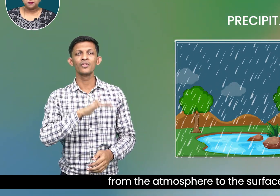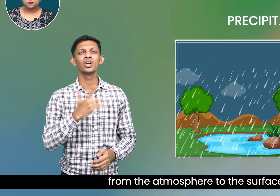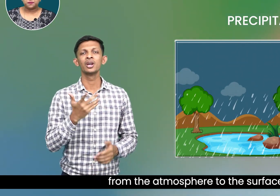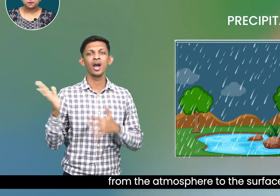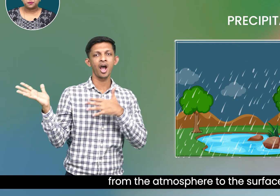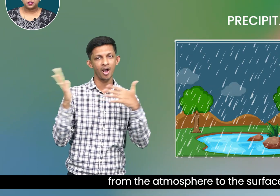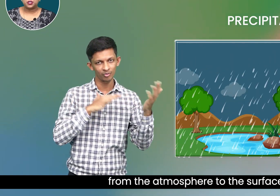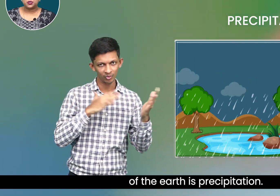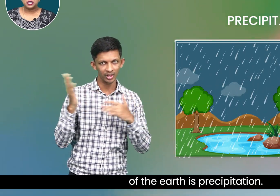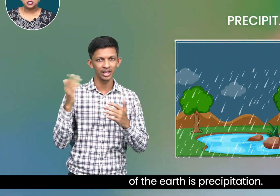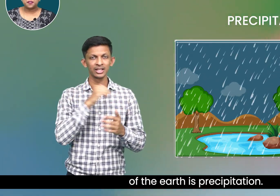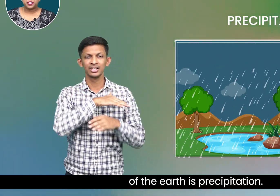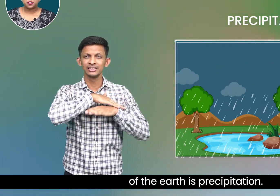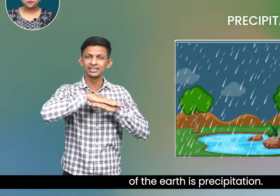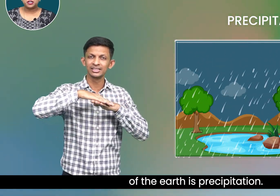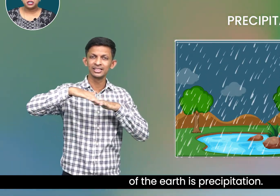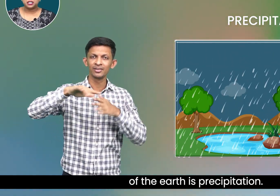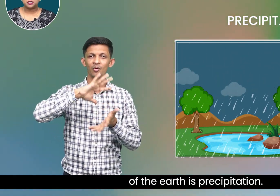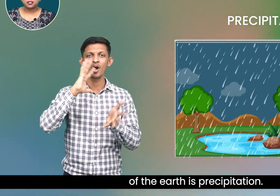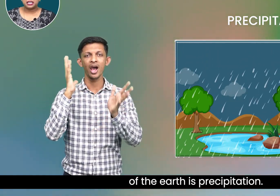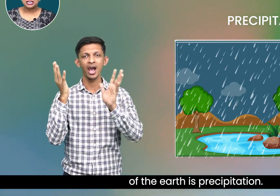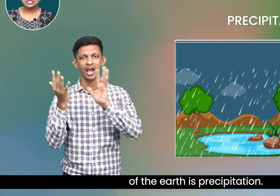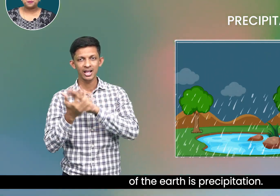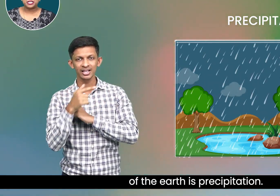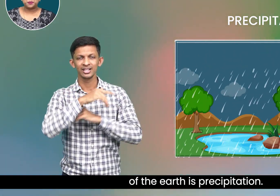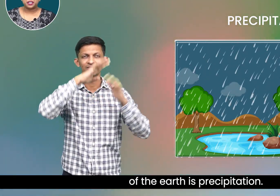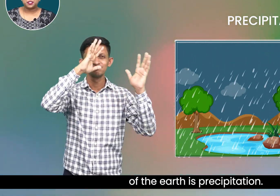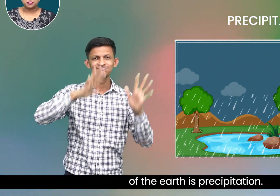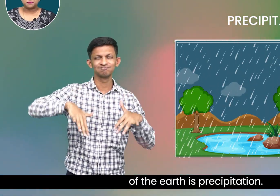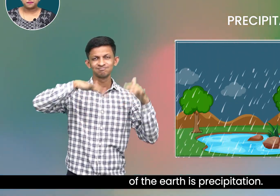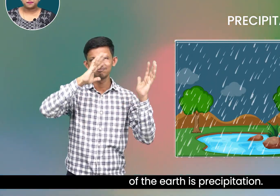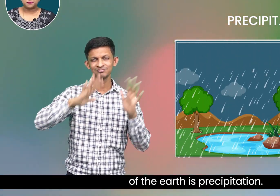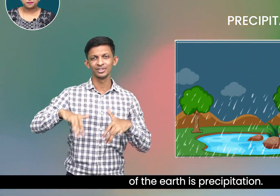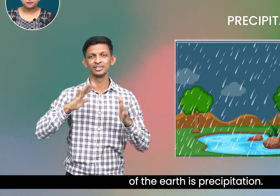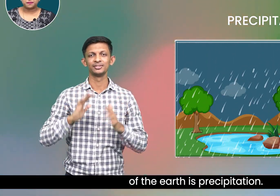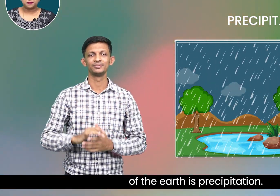atmosphere to the surface of earth is precipitation.